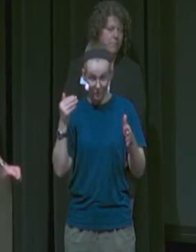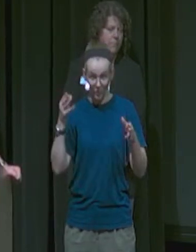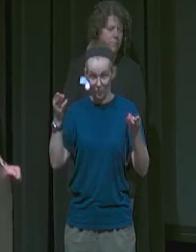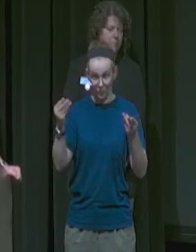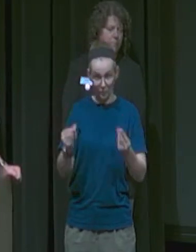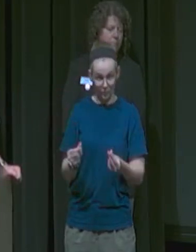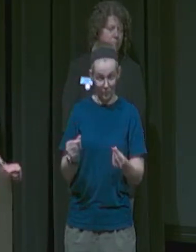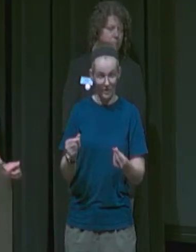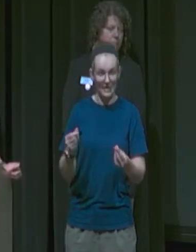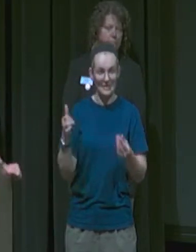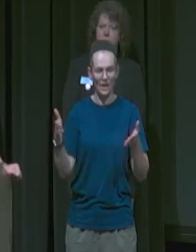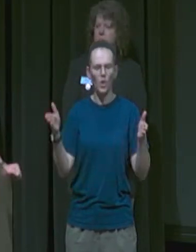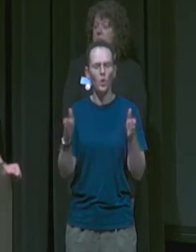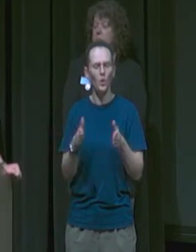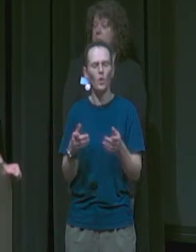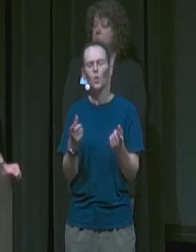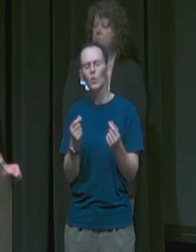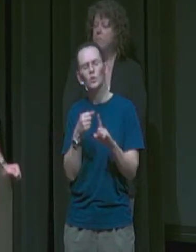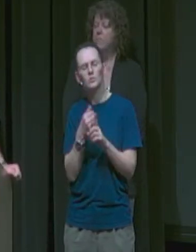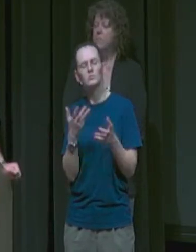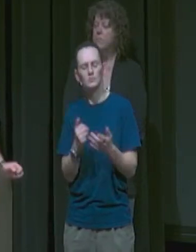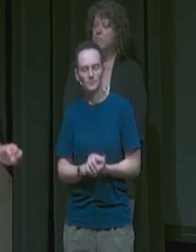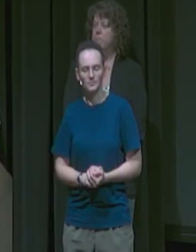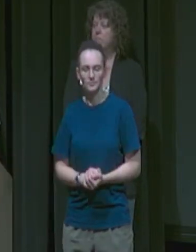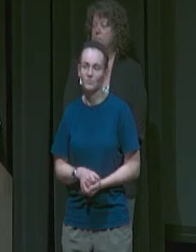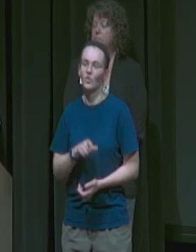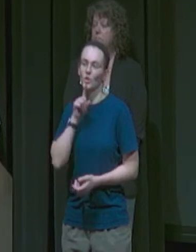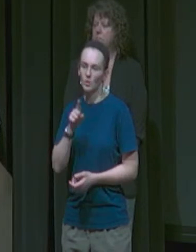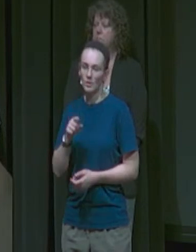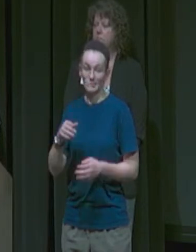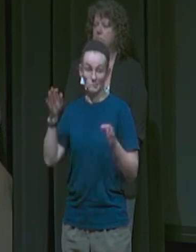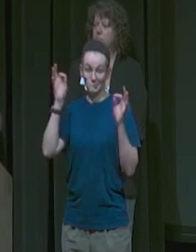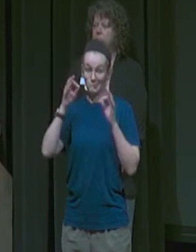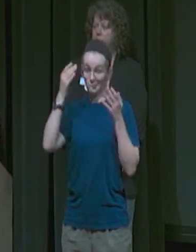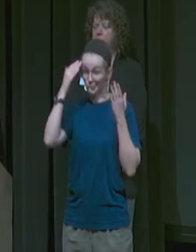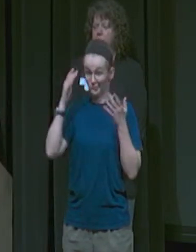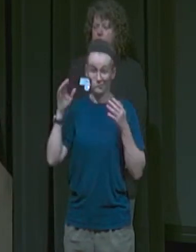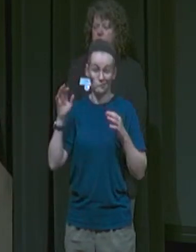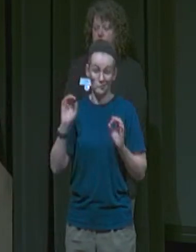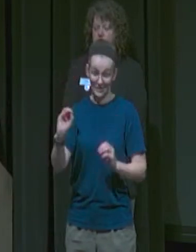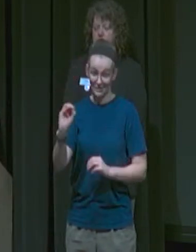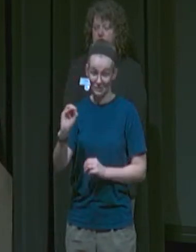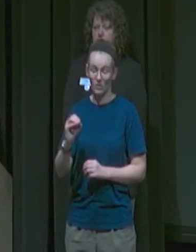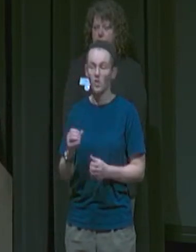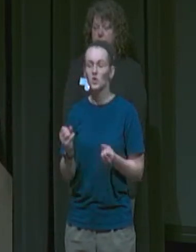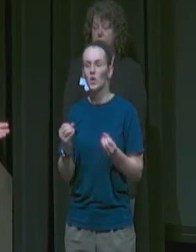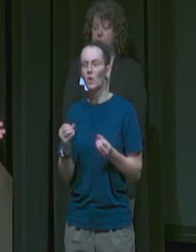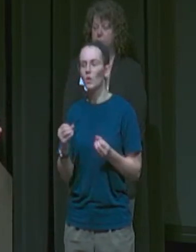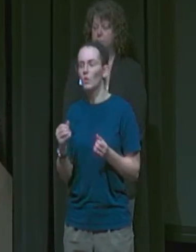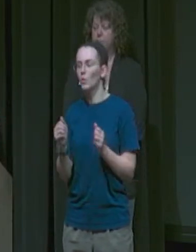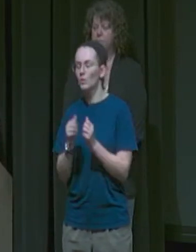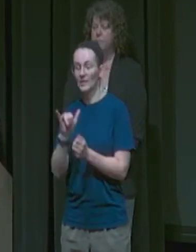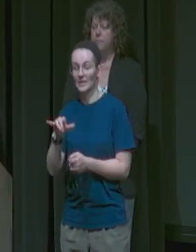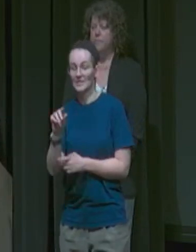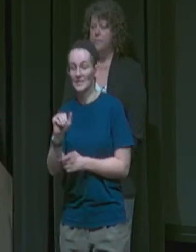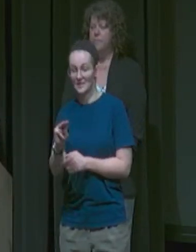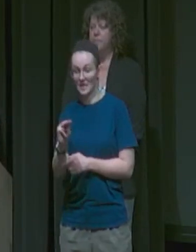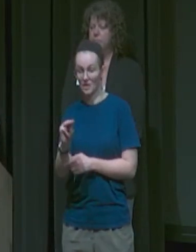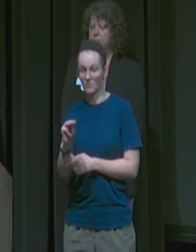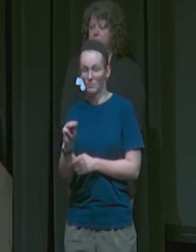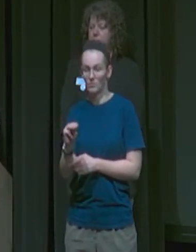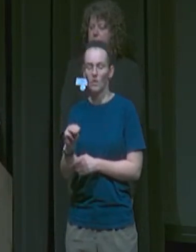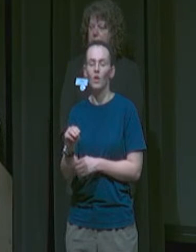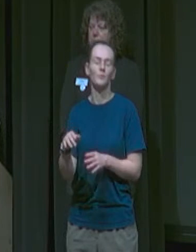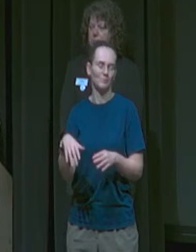things away? Sure. So the answer is 0. So taking this dam out is in no